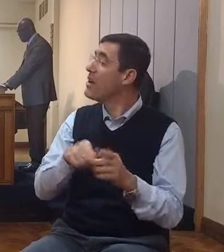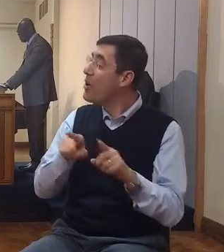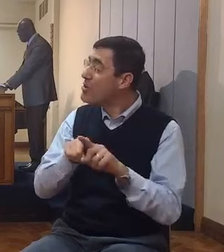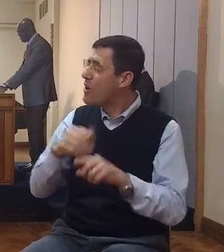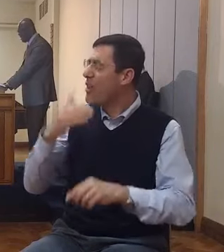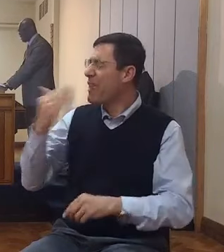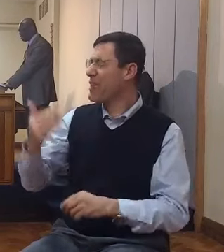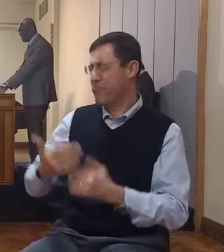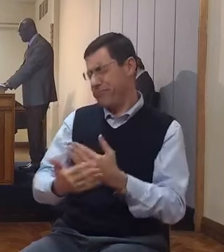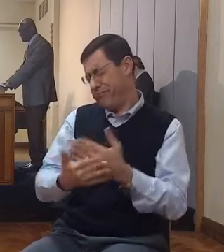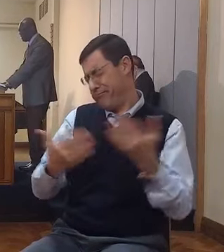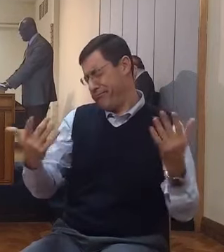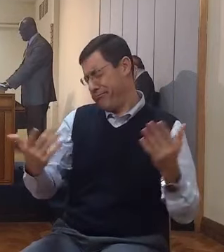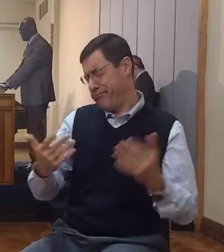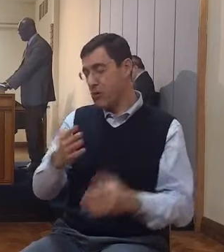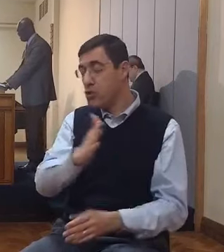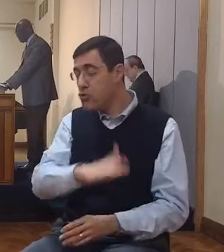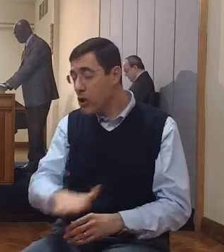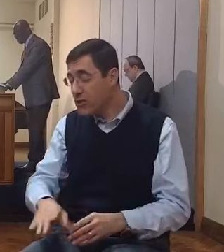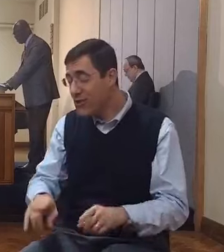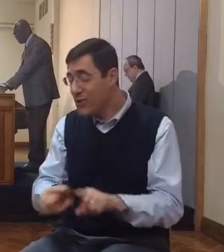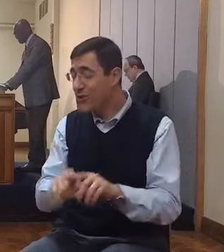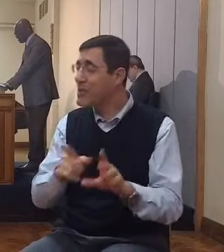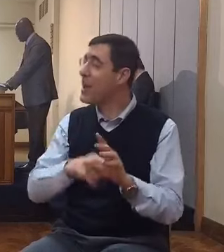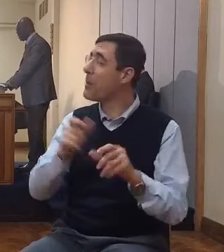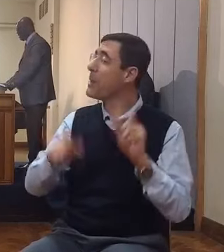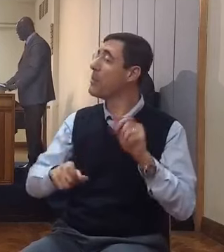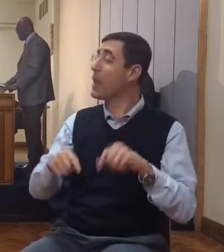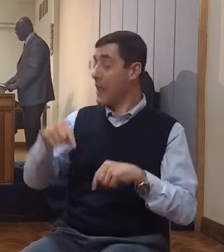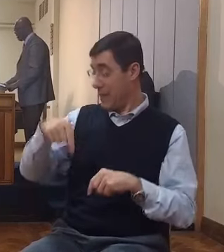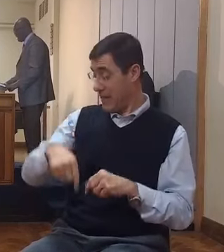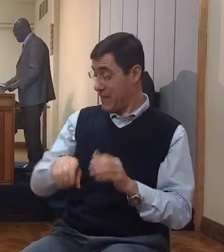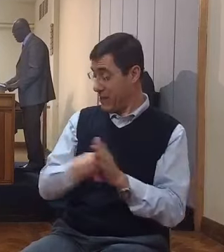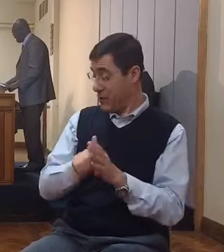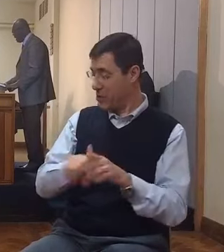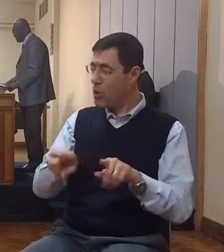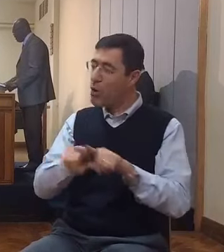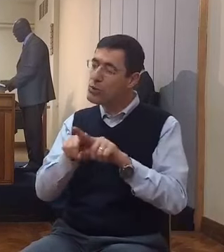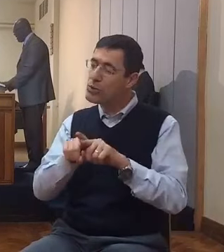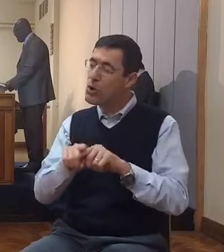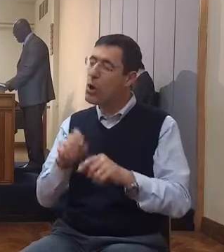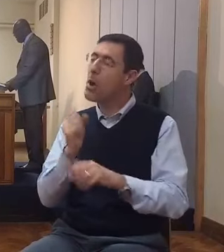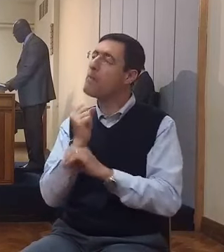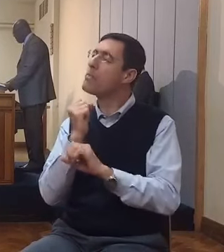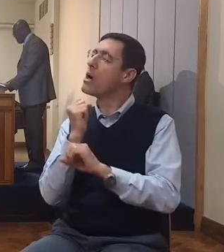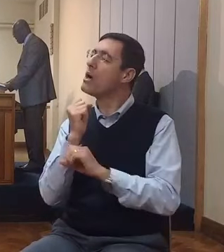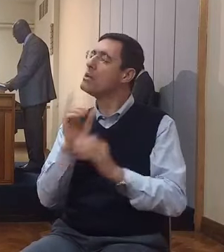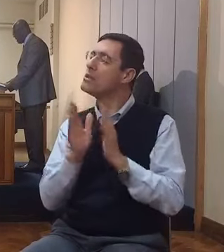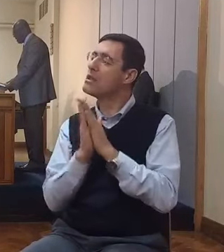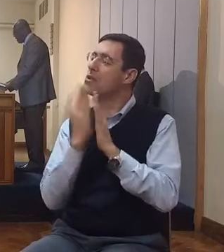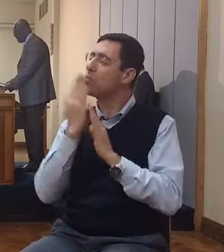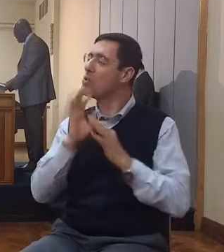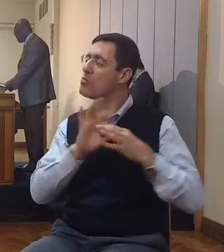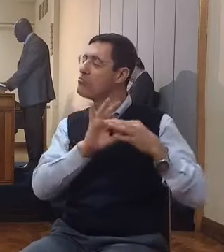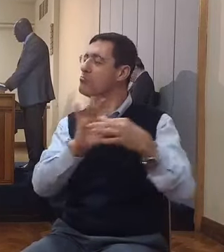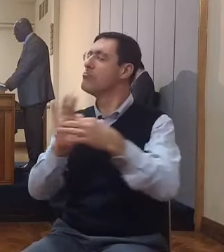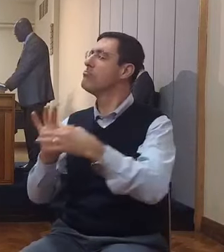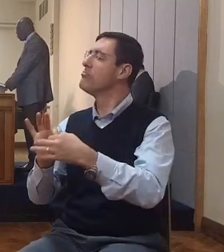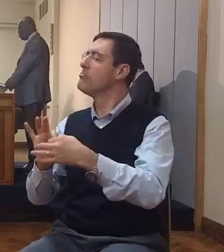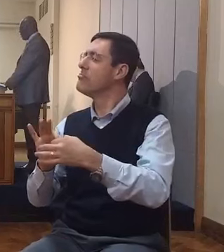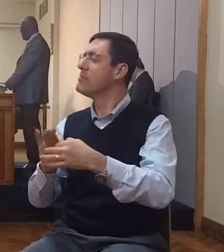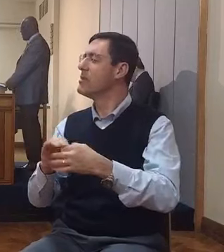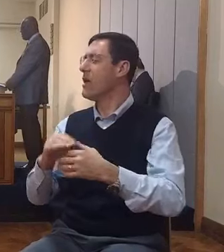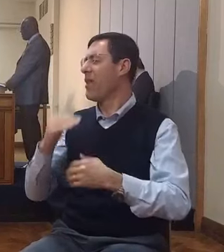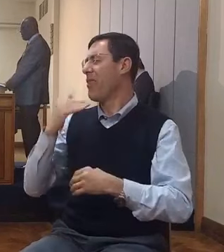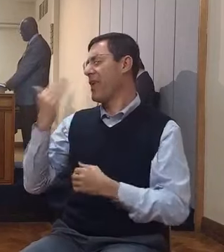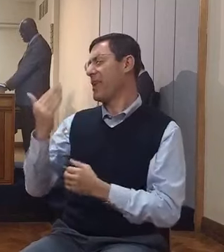young people in our midst and at the missions, Lord, it is of thy doing, and we thank thee for these things. Oh